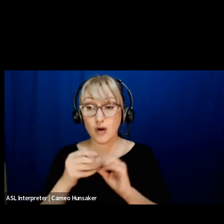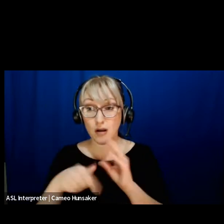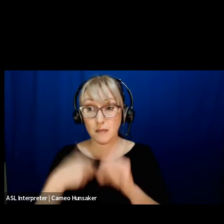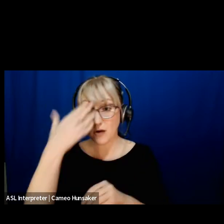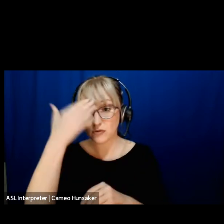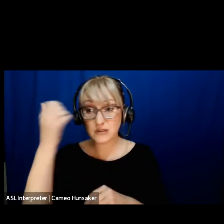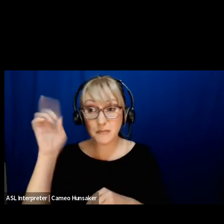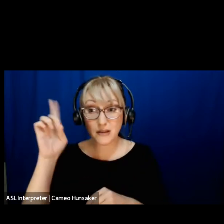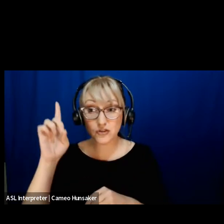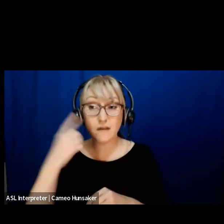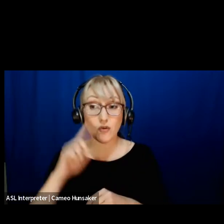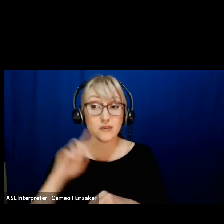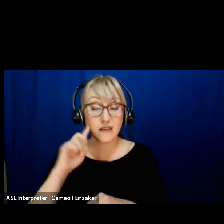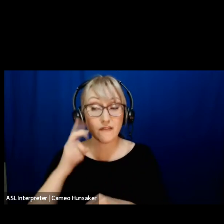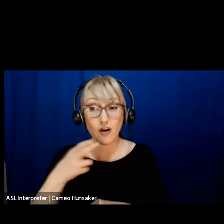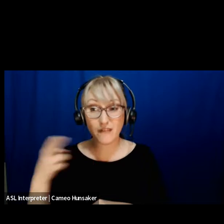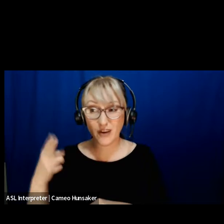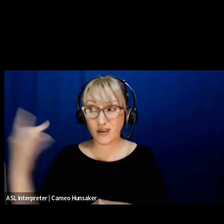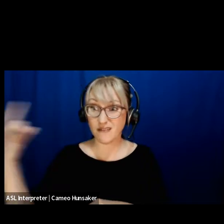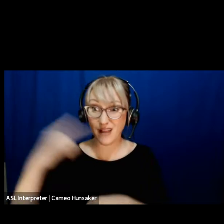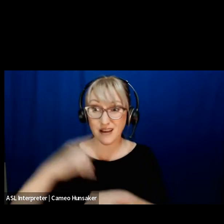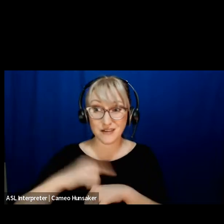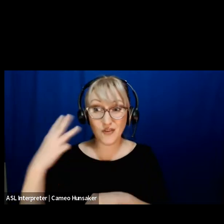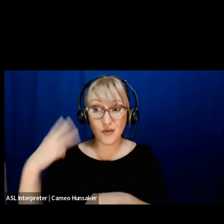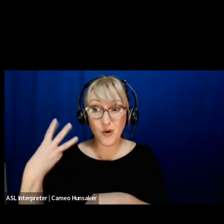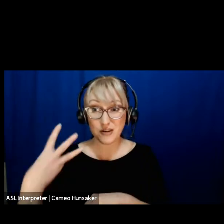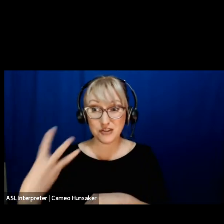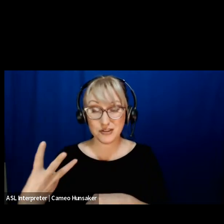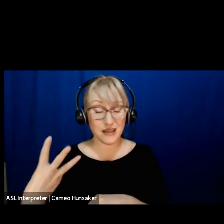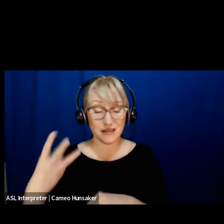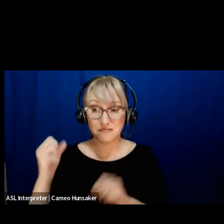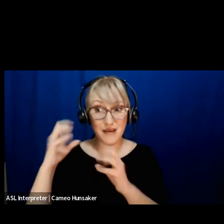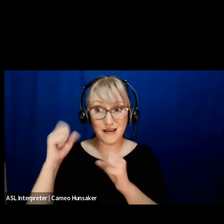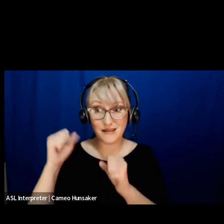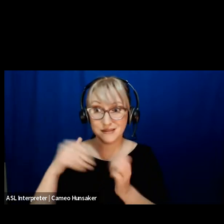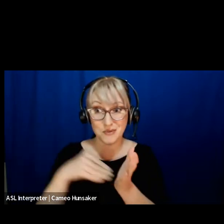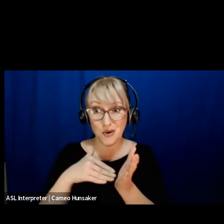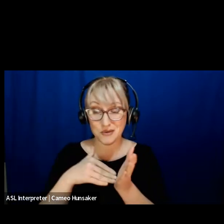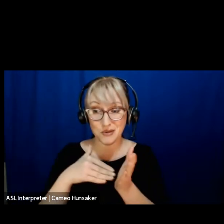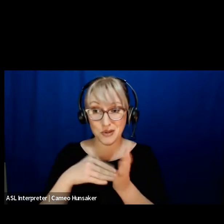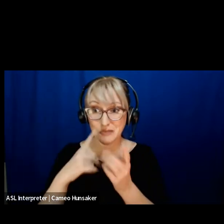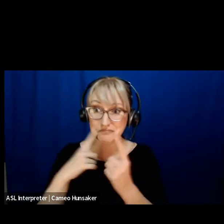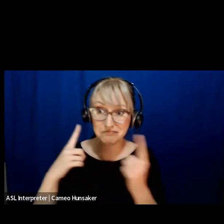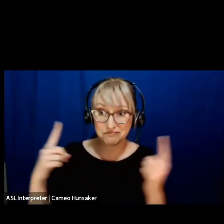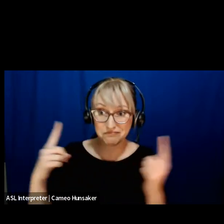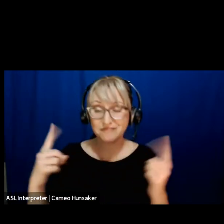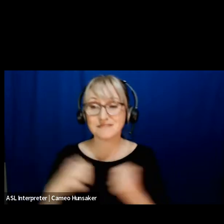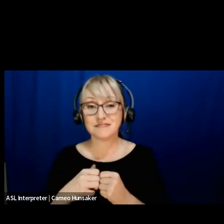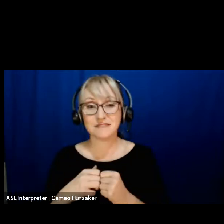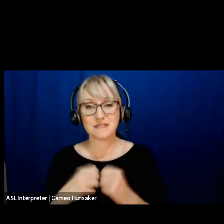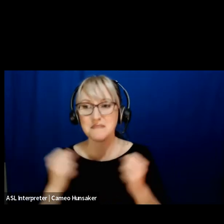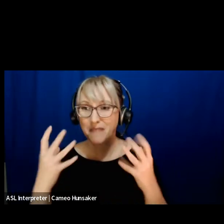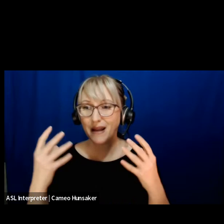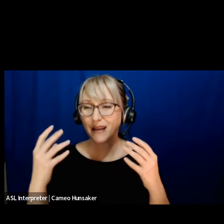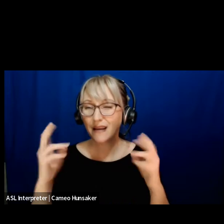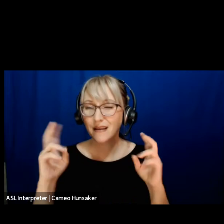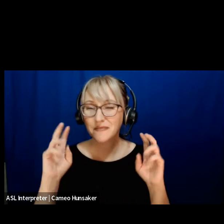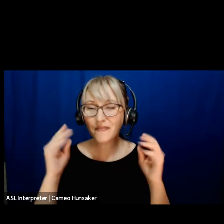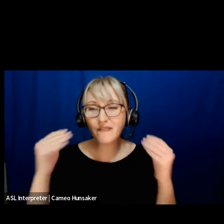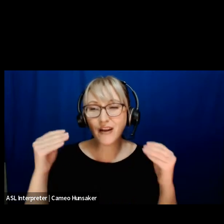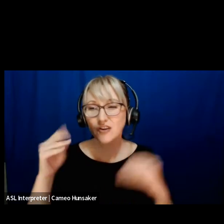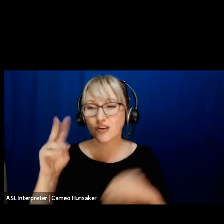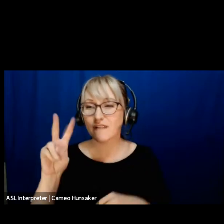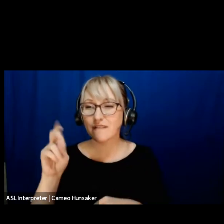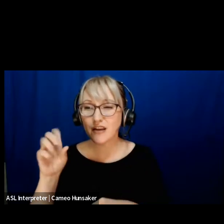He's flying in from Washington, an esteemed doctor. And we're going to have a lot of vendors, and it's going to be focused on